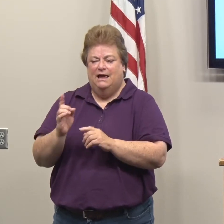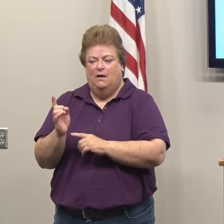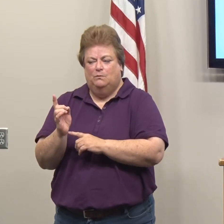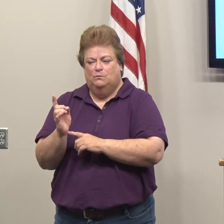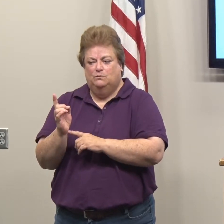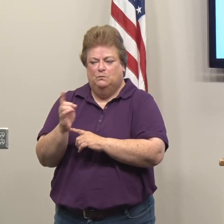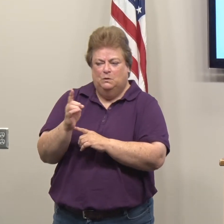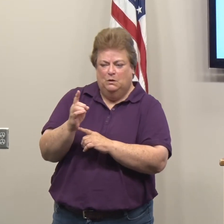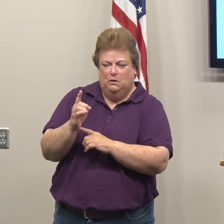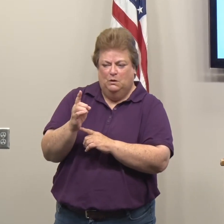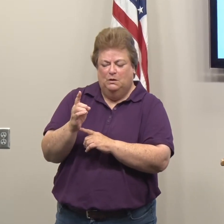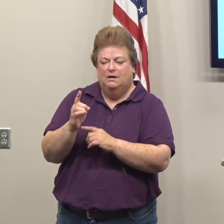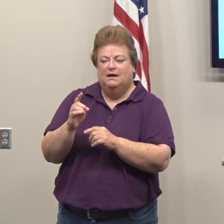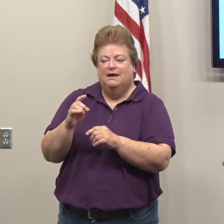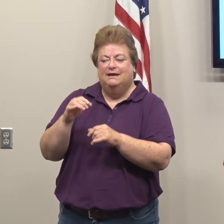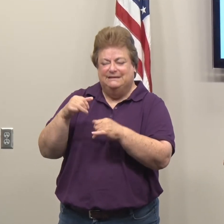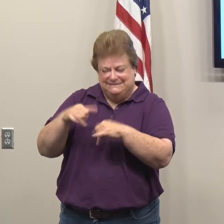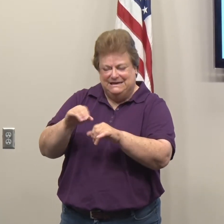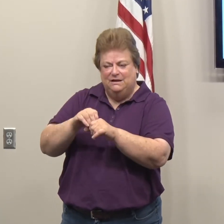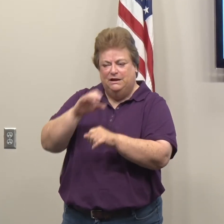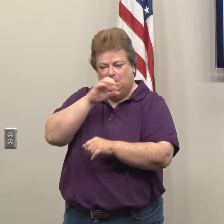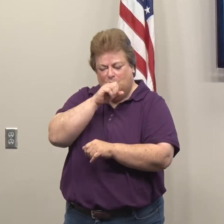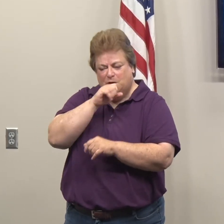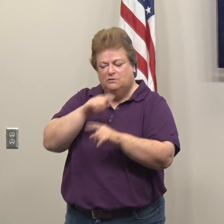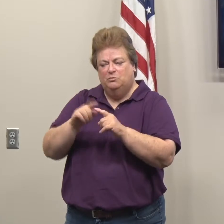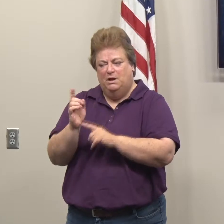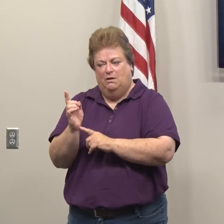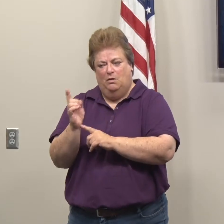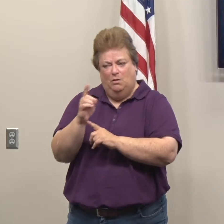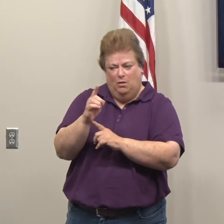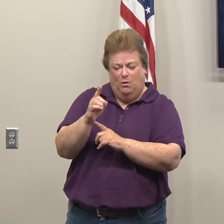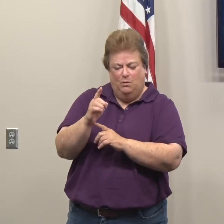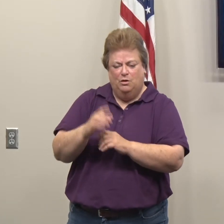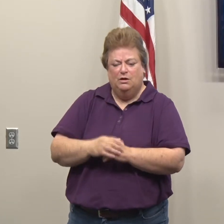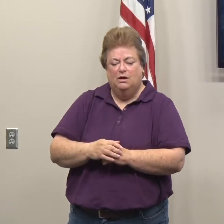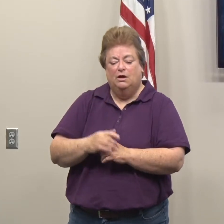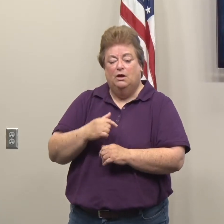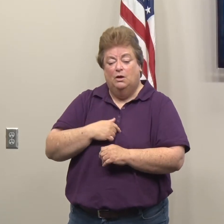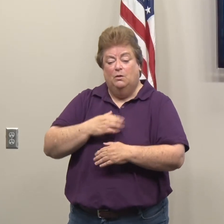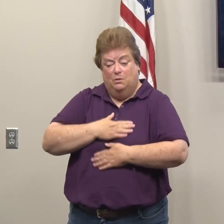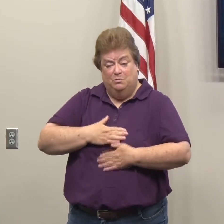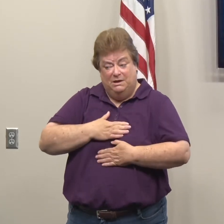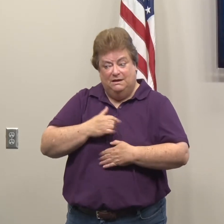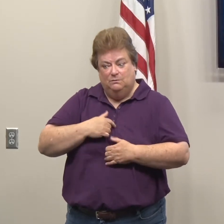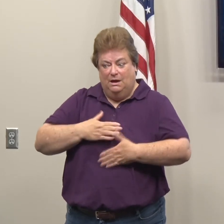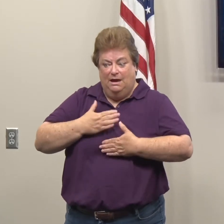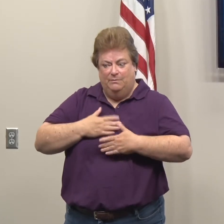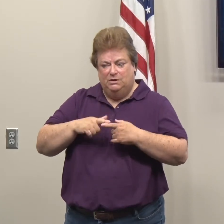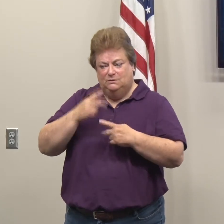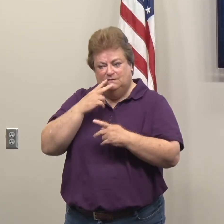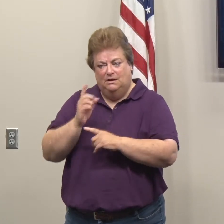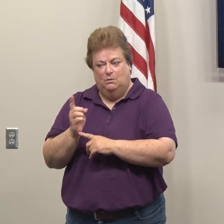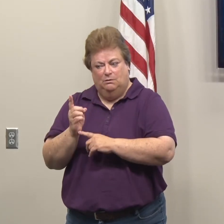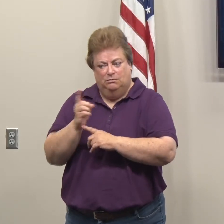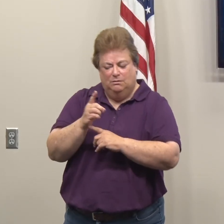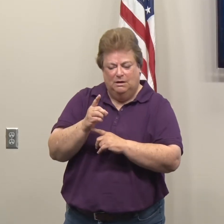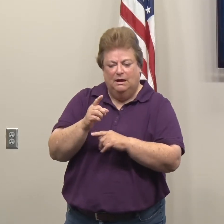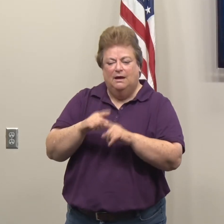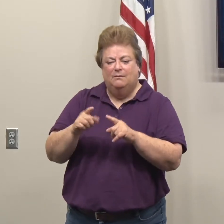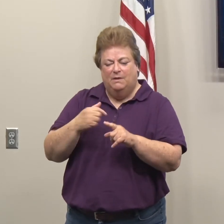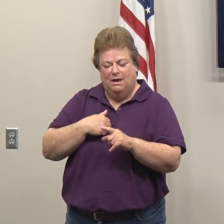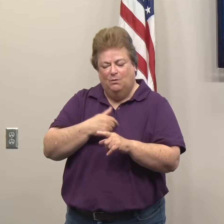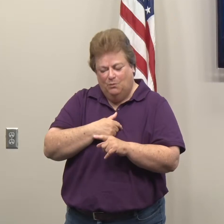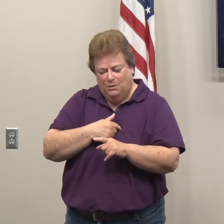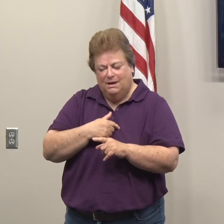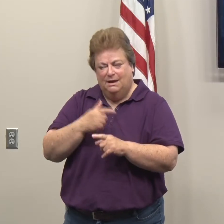position in the orange range. And while we are pleased to be moving in the right direction, we all need to acknowledge that we remain in